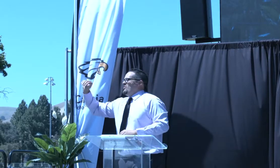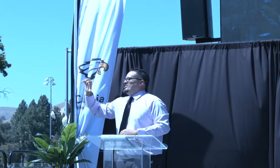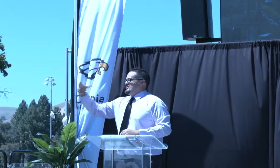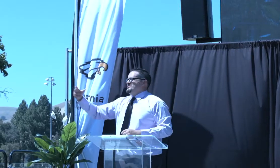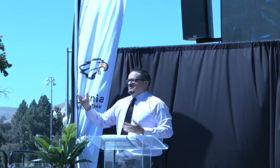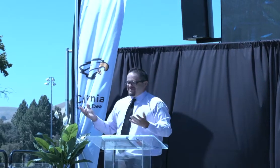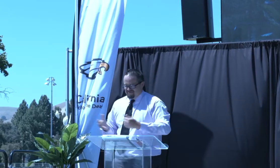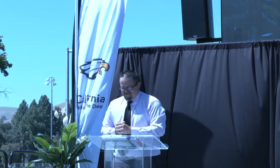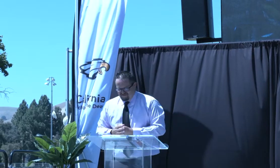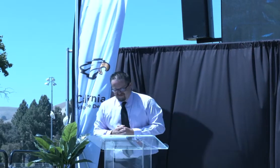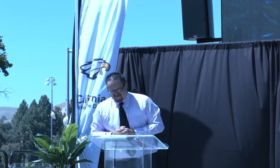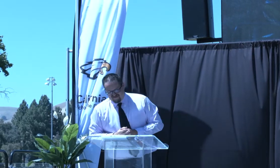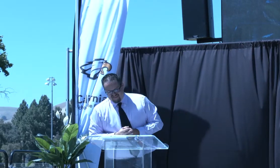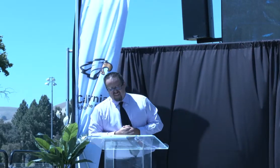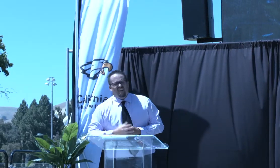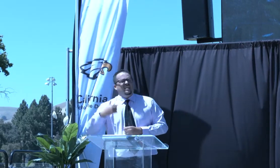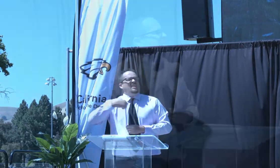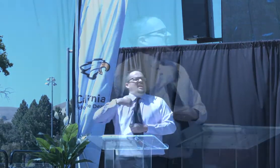And she's also a teacher and coach.